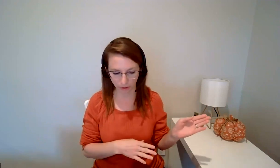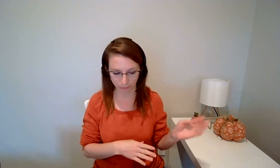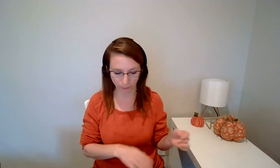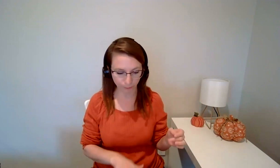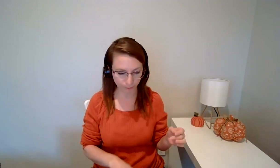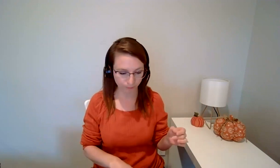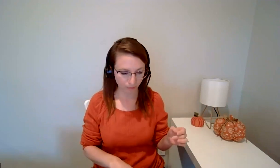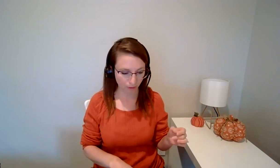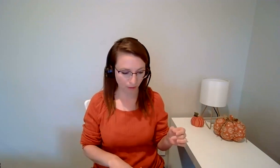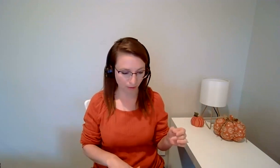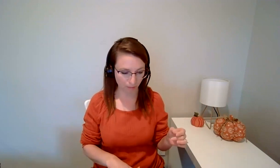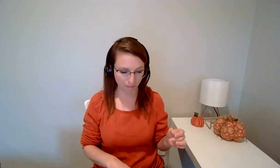too.